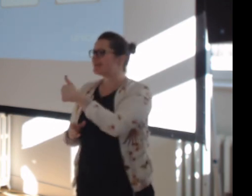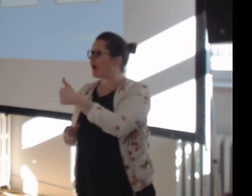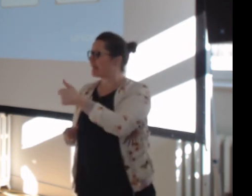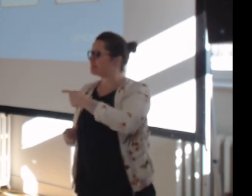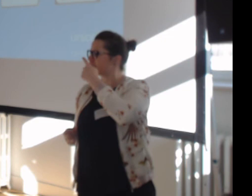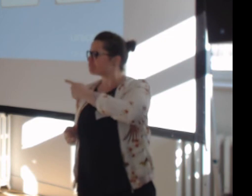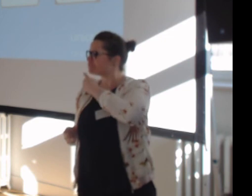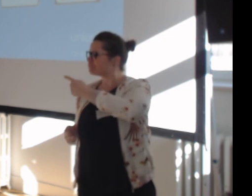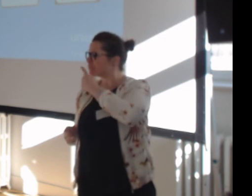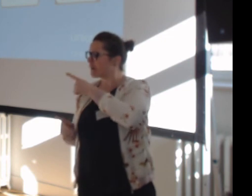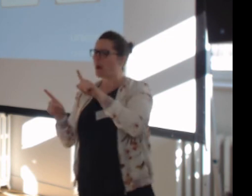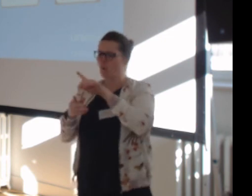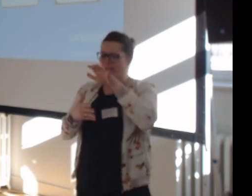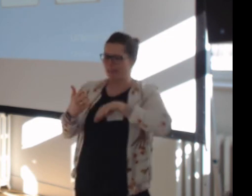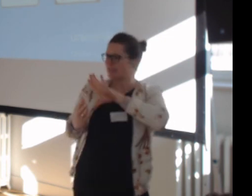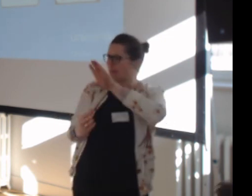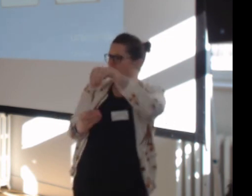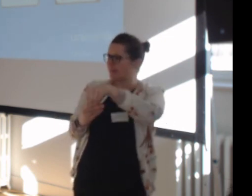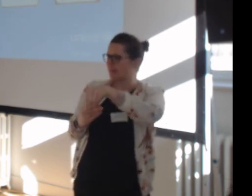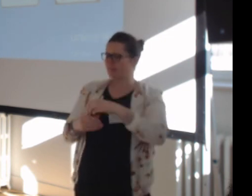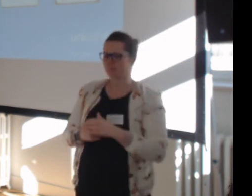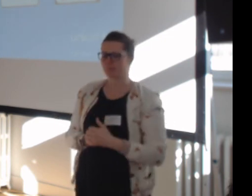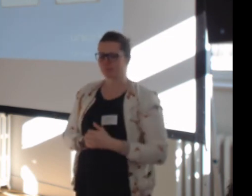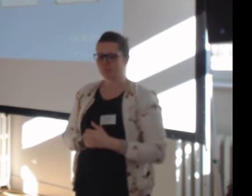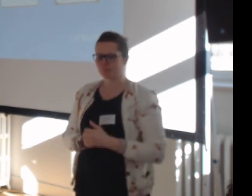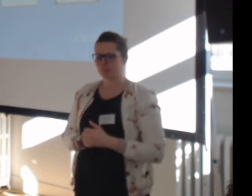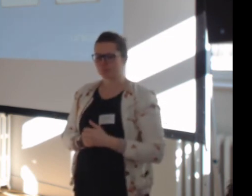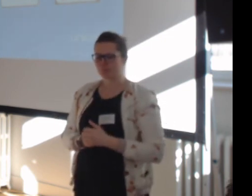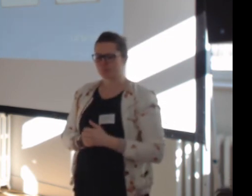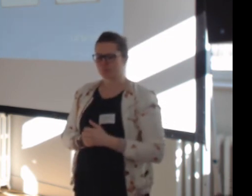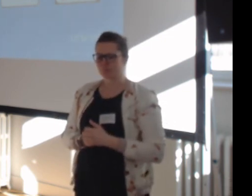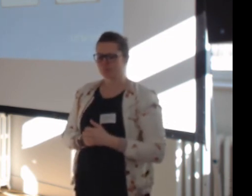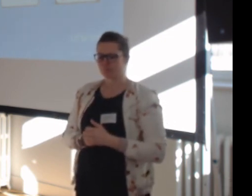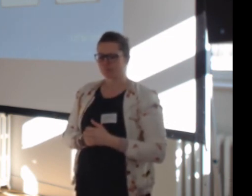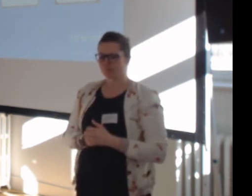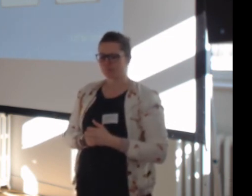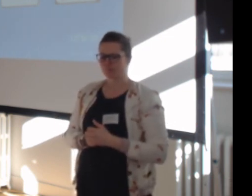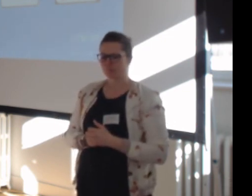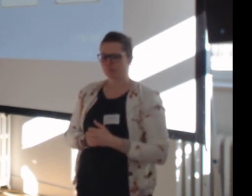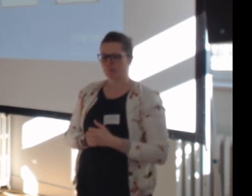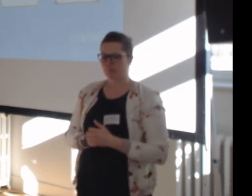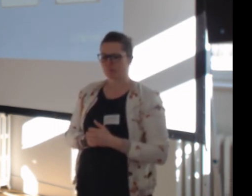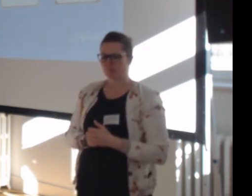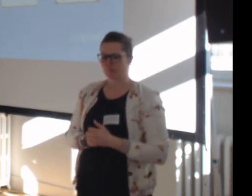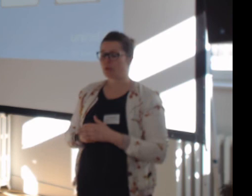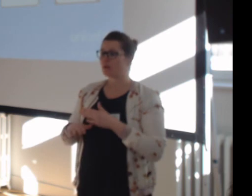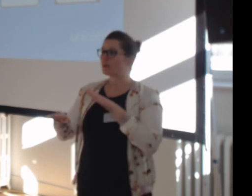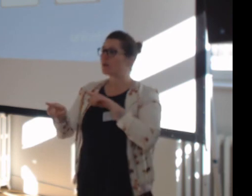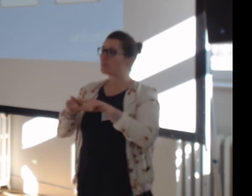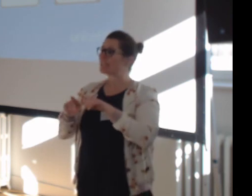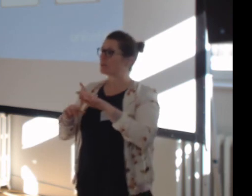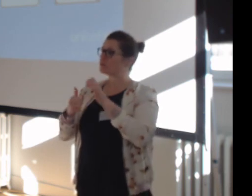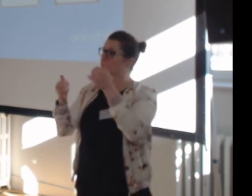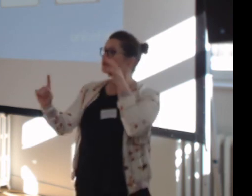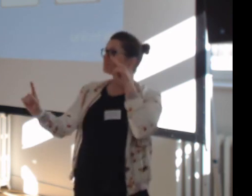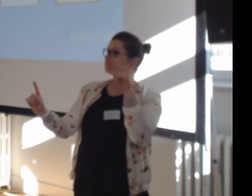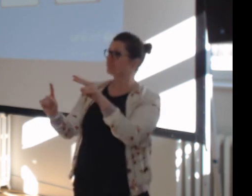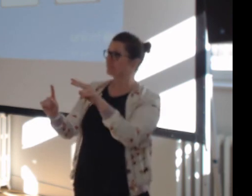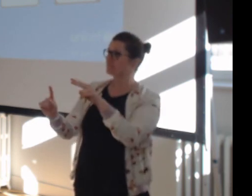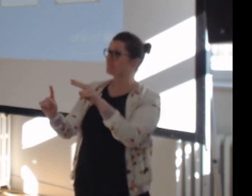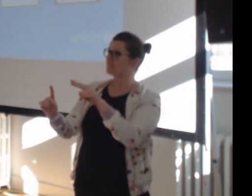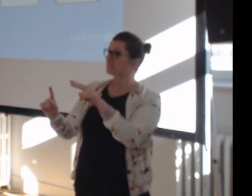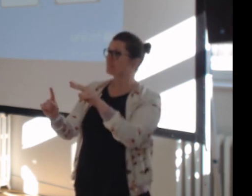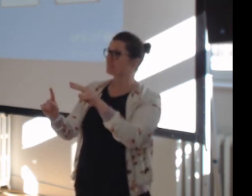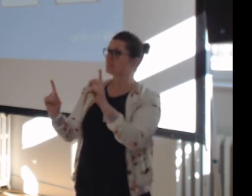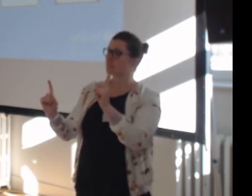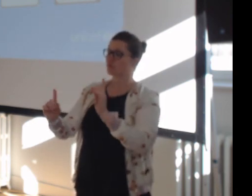talking book, but something that has the text in there. So by using good approaches, it's possible to be able to